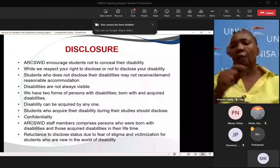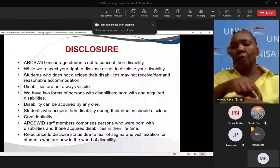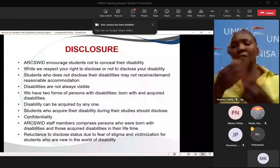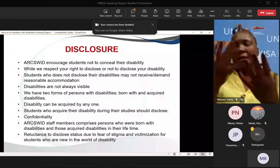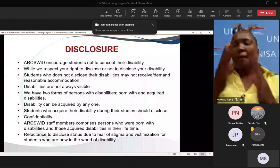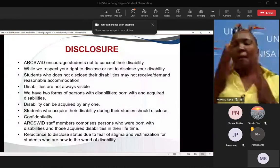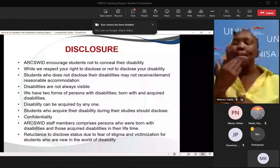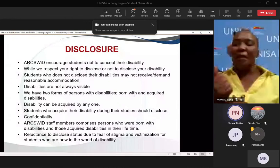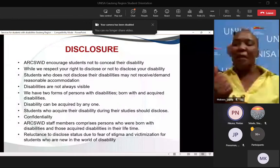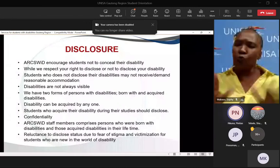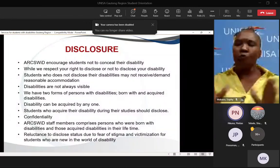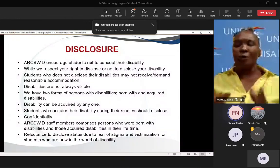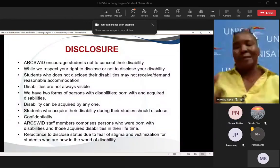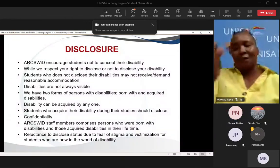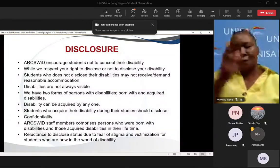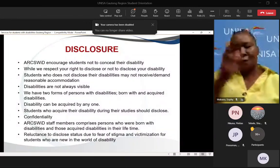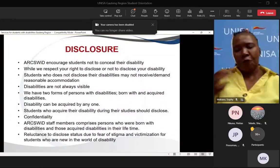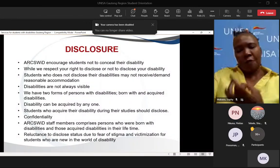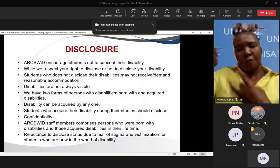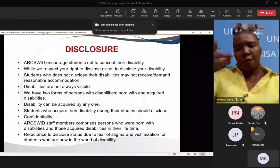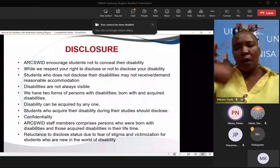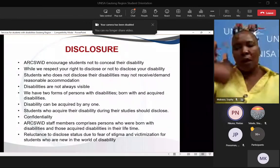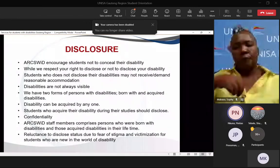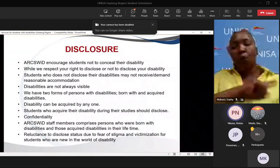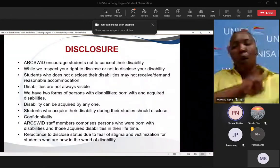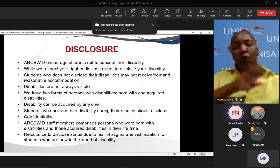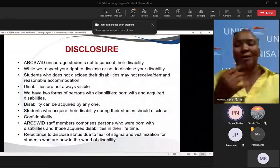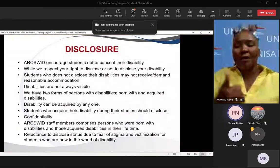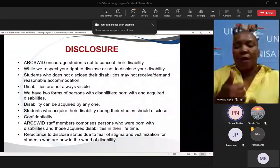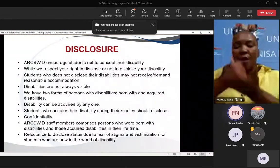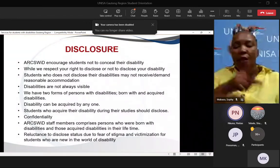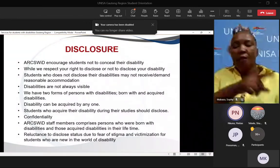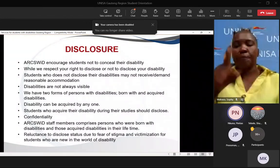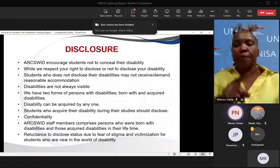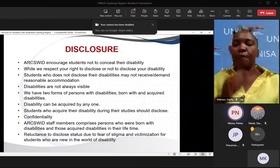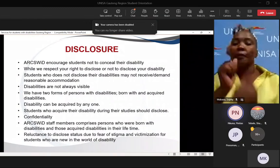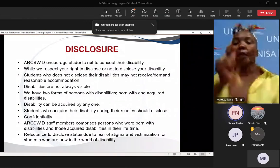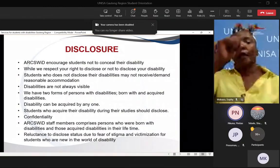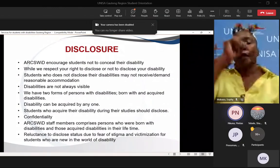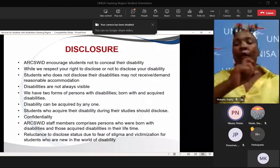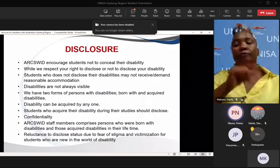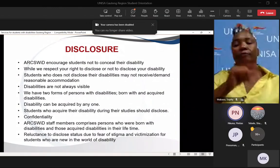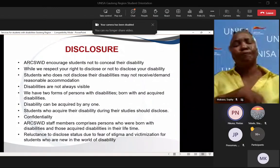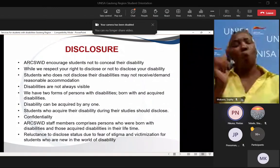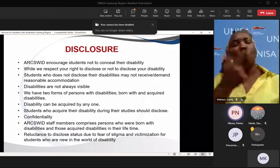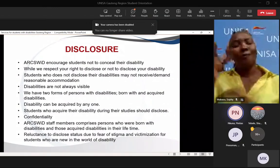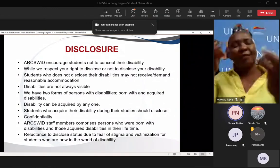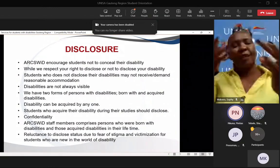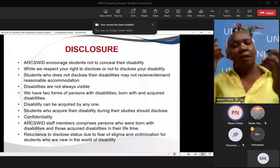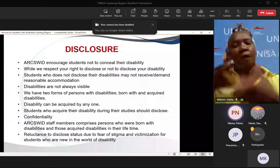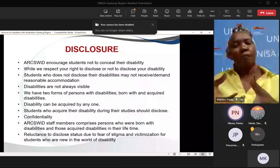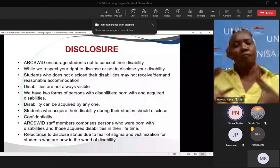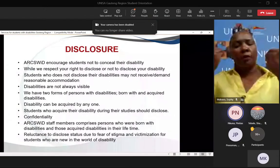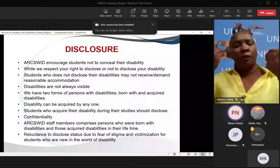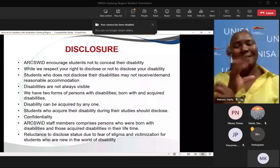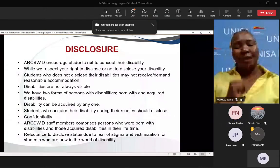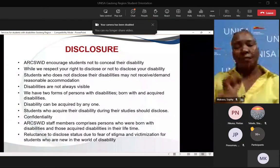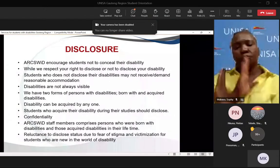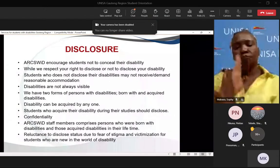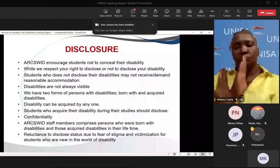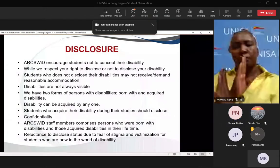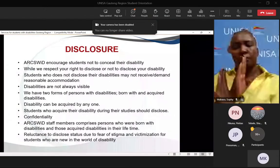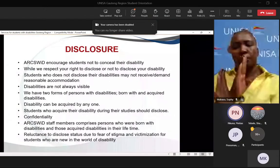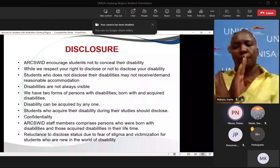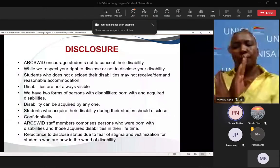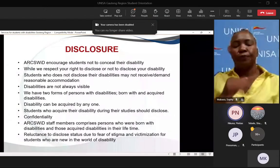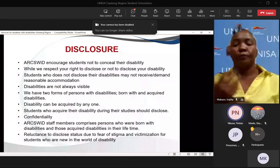it is so easily accommodate you ladies and gentlemen all the information received is kept confidential